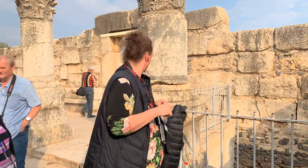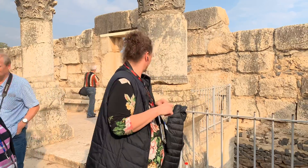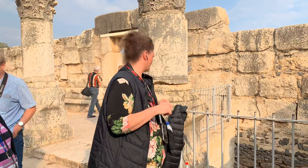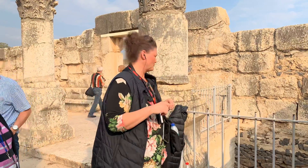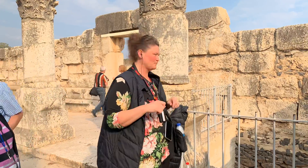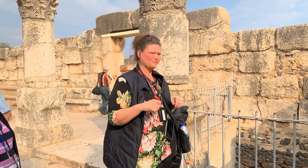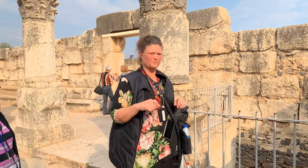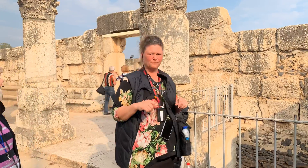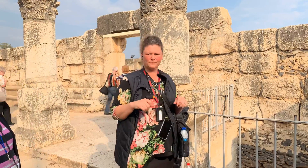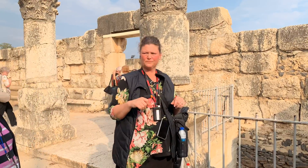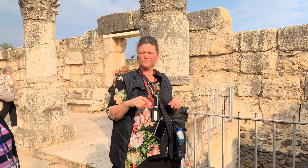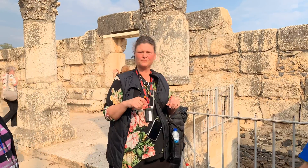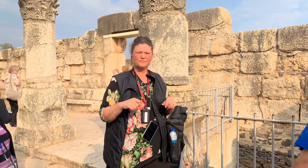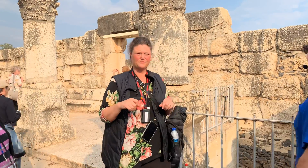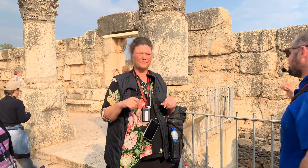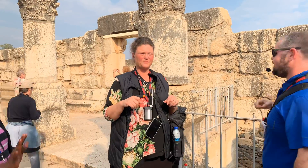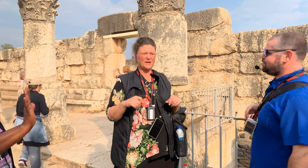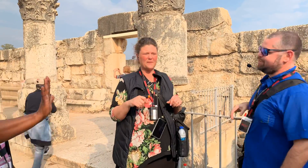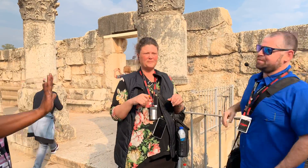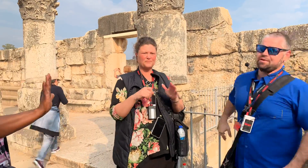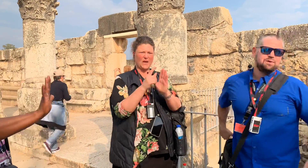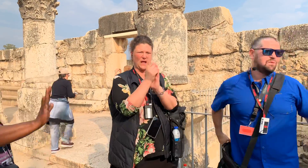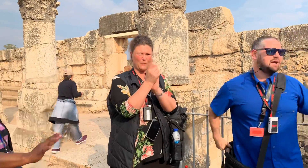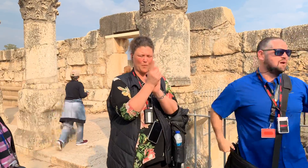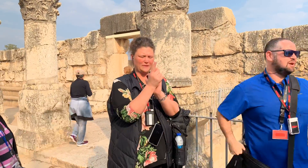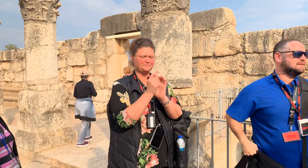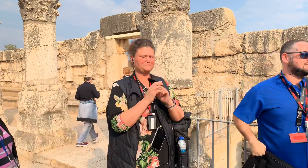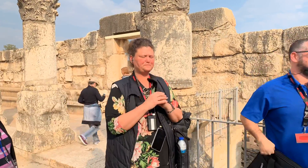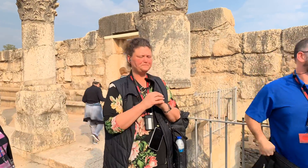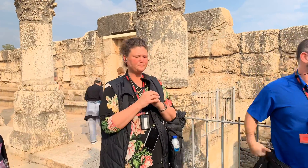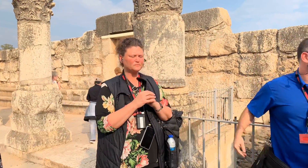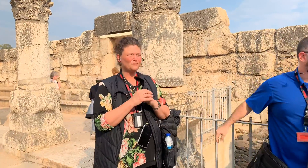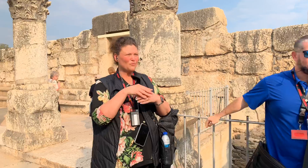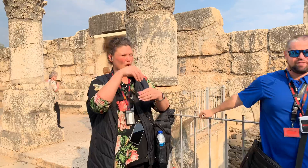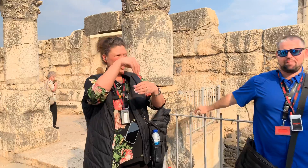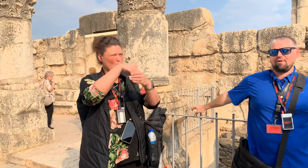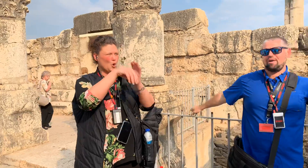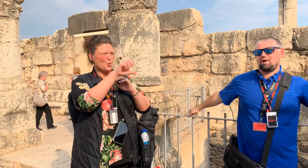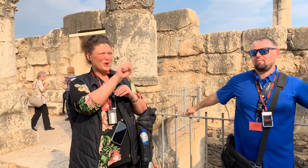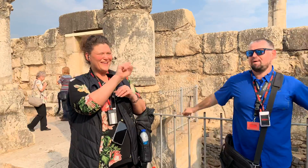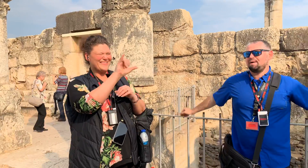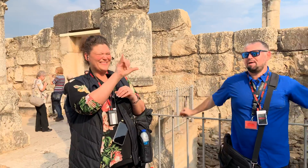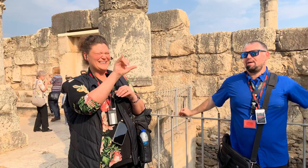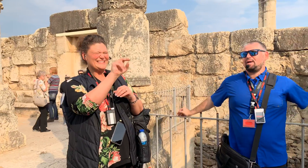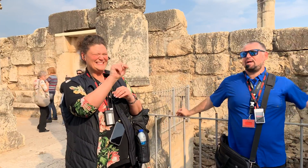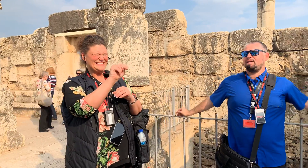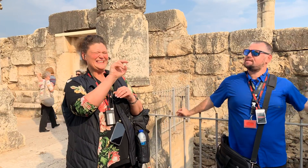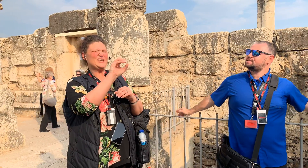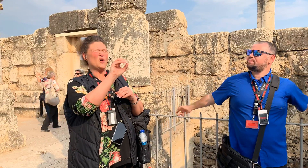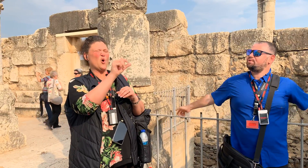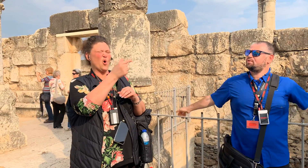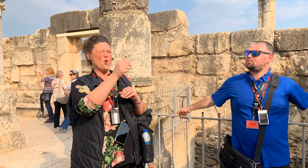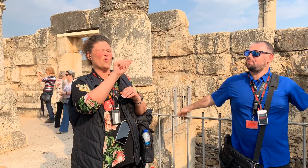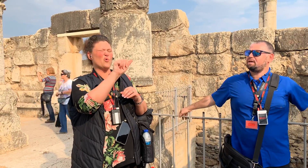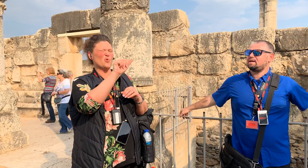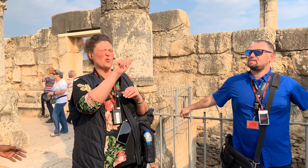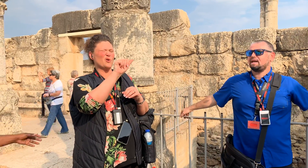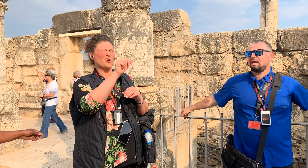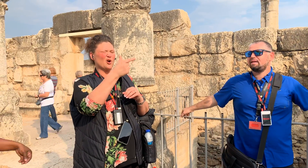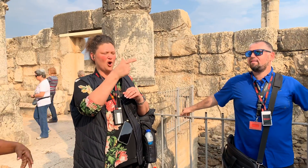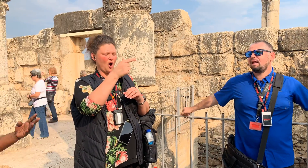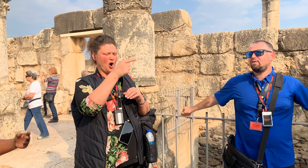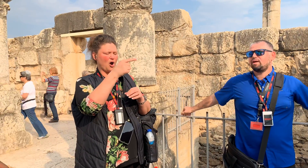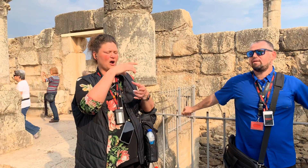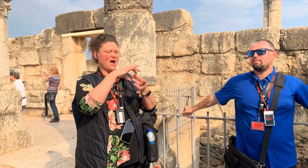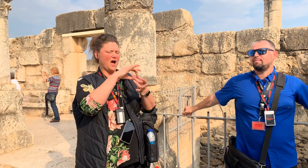So guys, at the moment, we are in the synagogue of Capernaum, and this is a beautiful place,